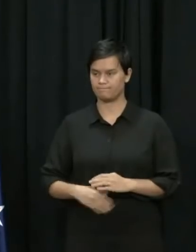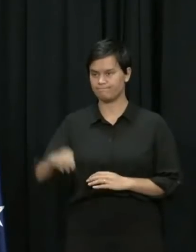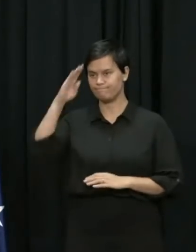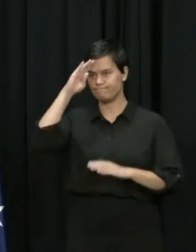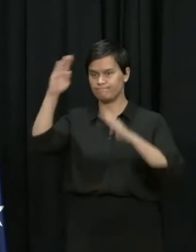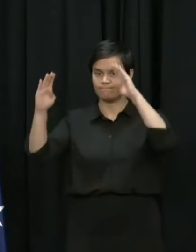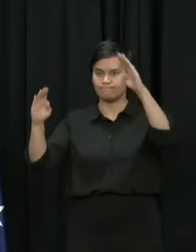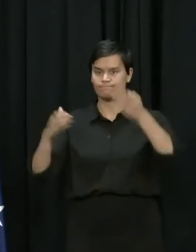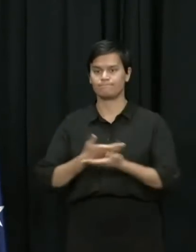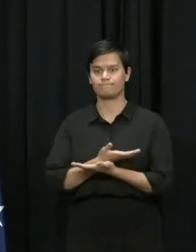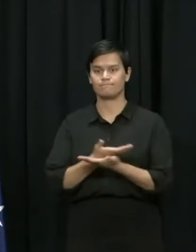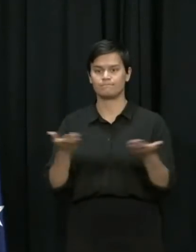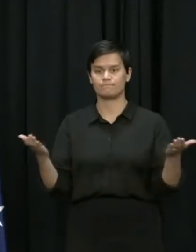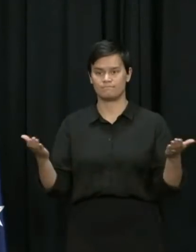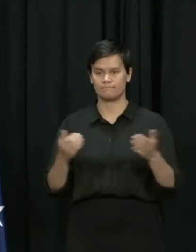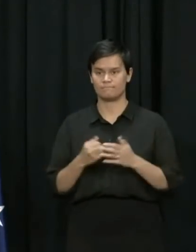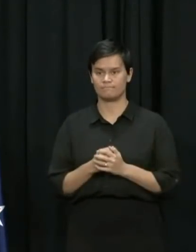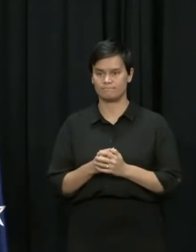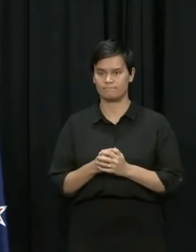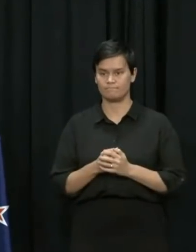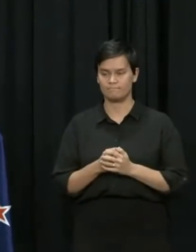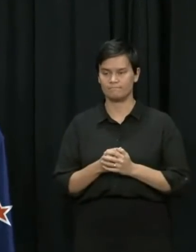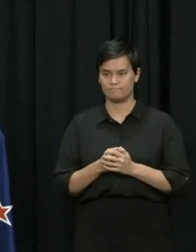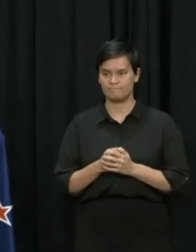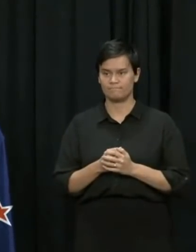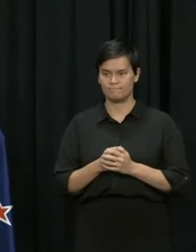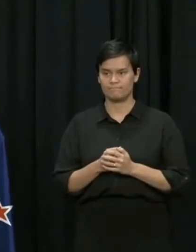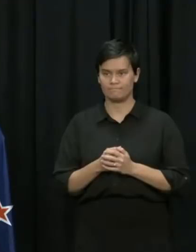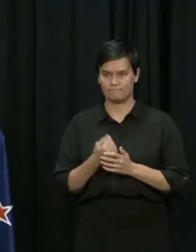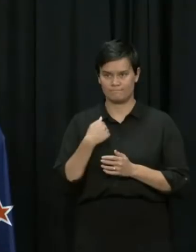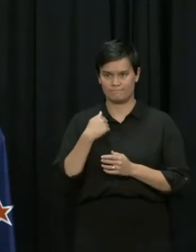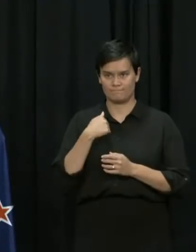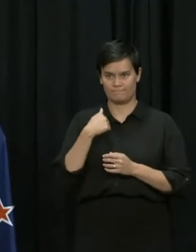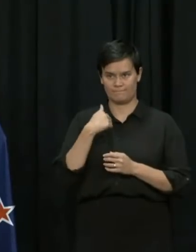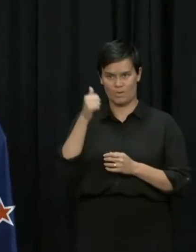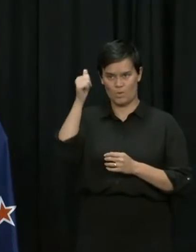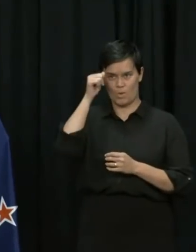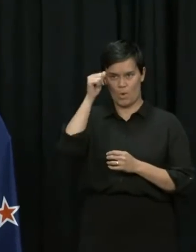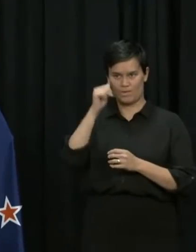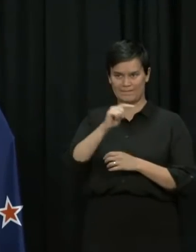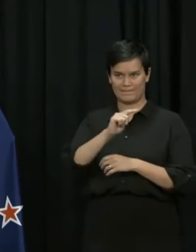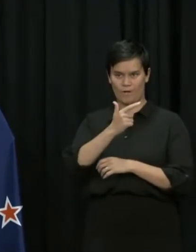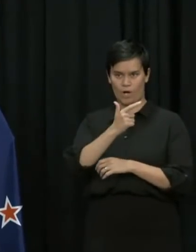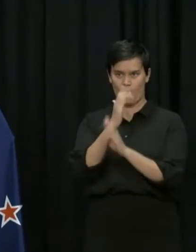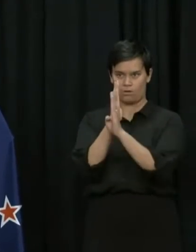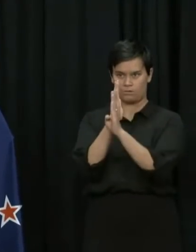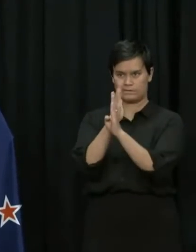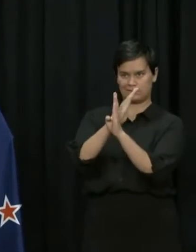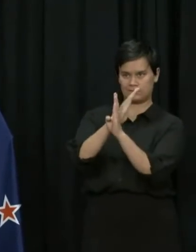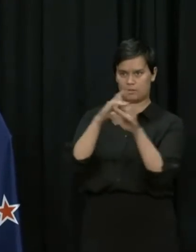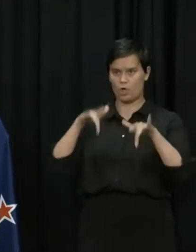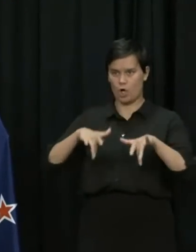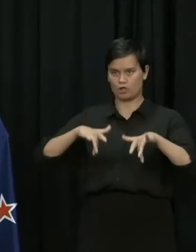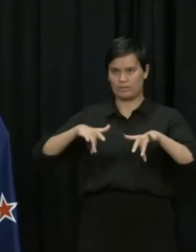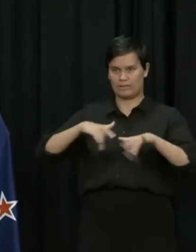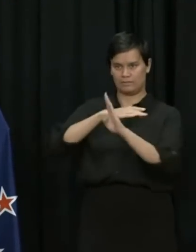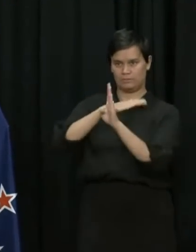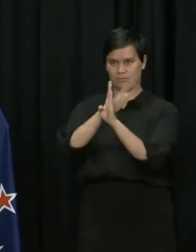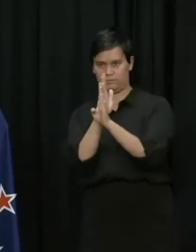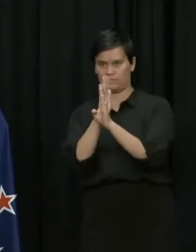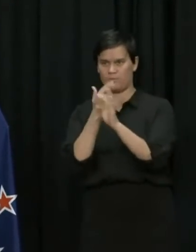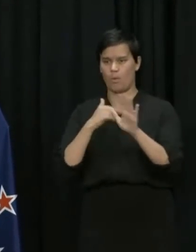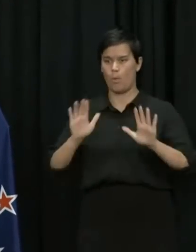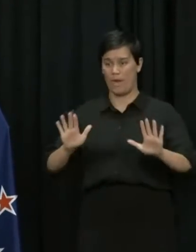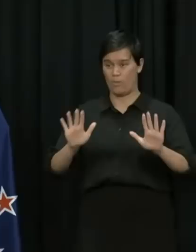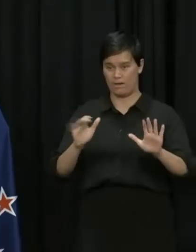Kia ora koutou katoa, everyone. I am aware that we have come down slightly early, so I'll just hold for just a moment until